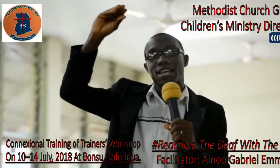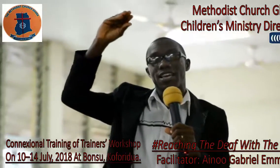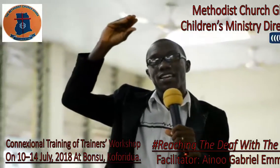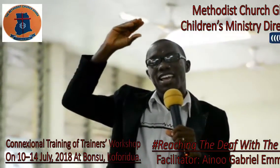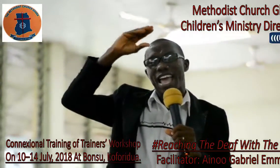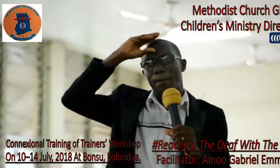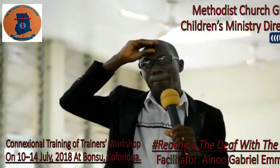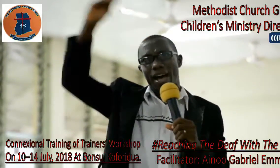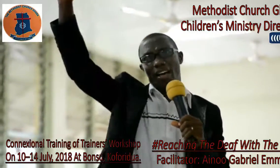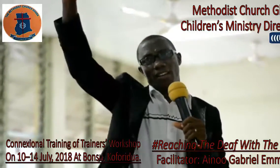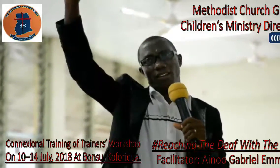saying